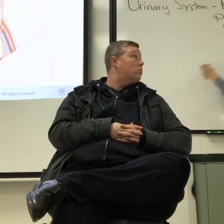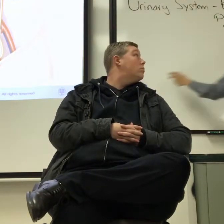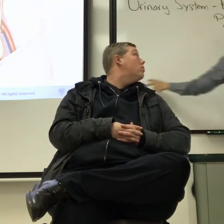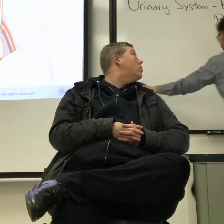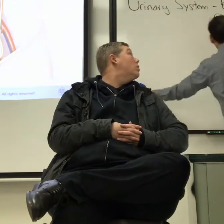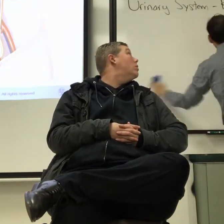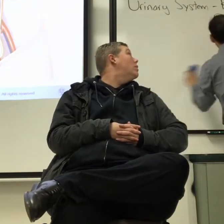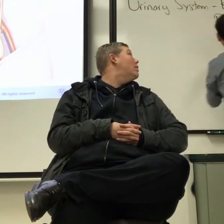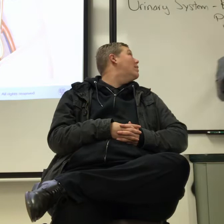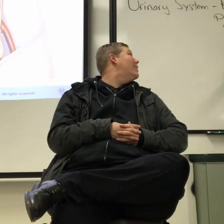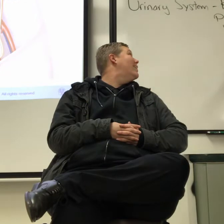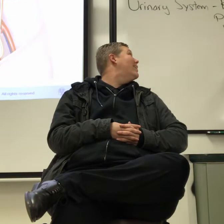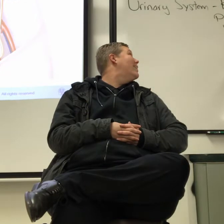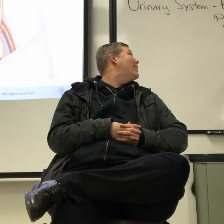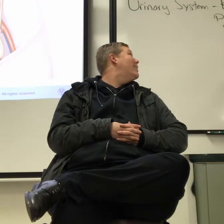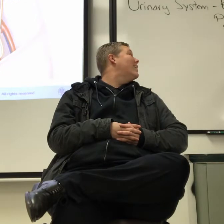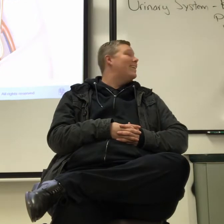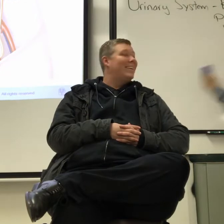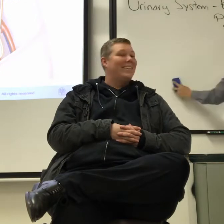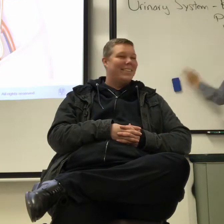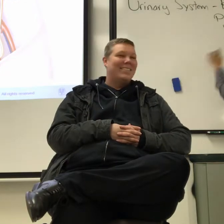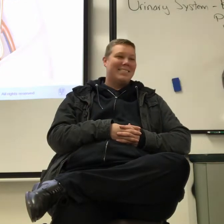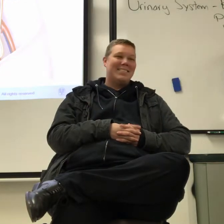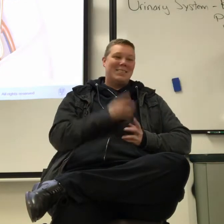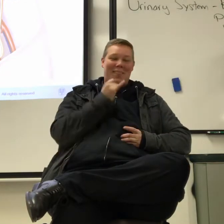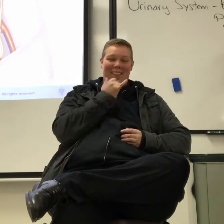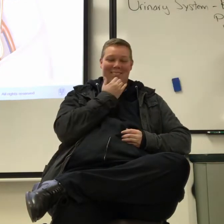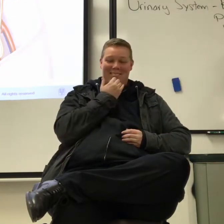The knees, they actually produce the urine.